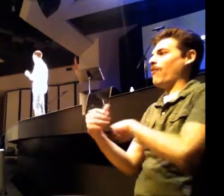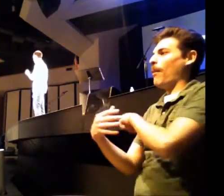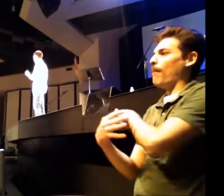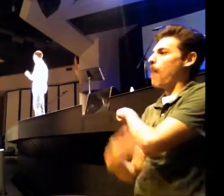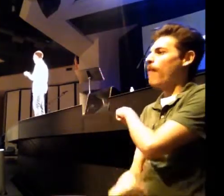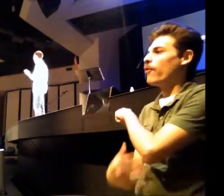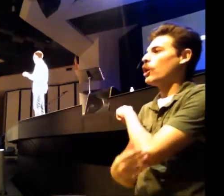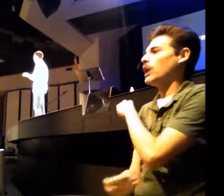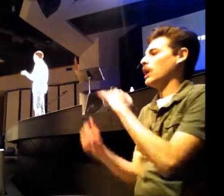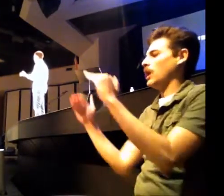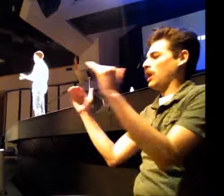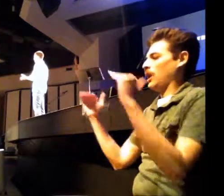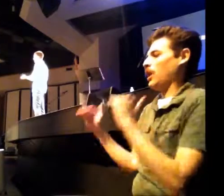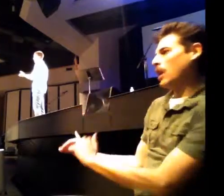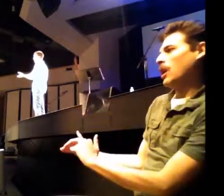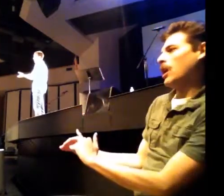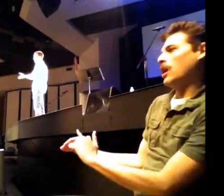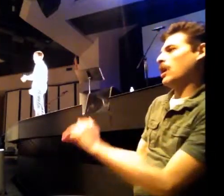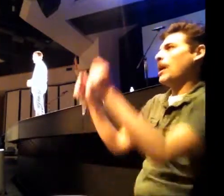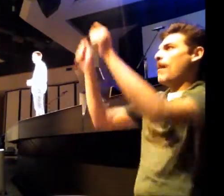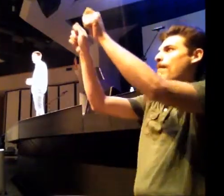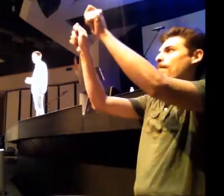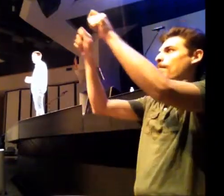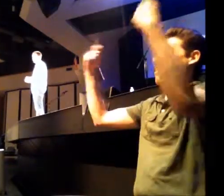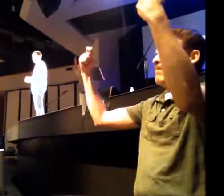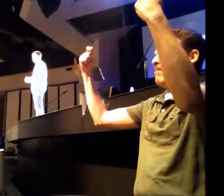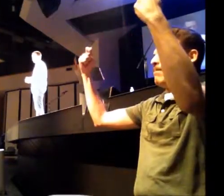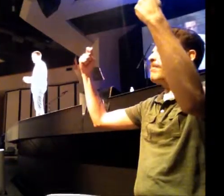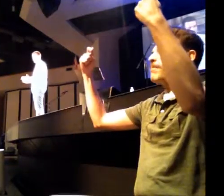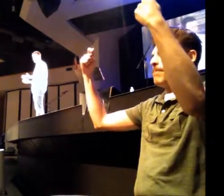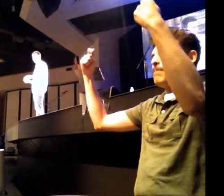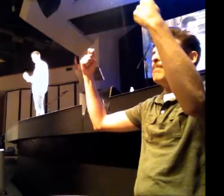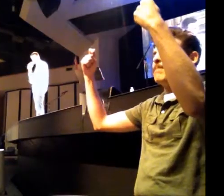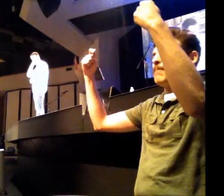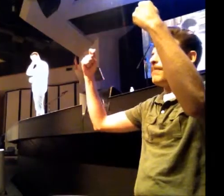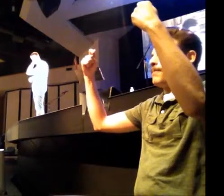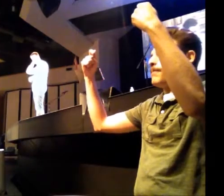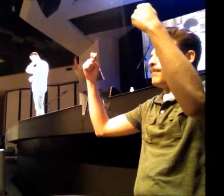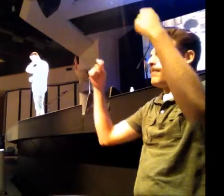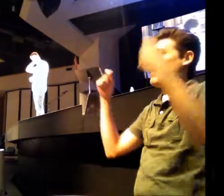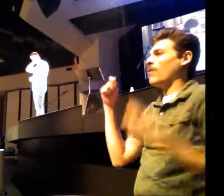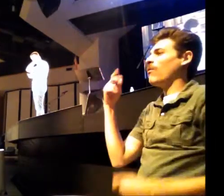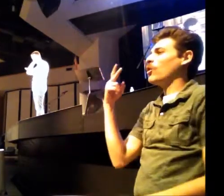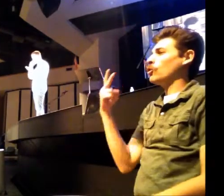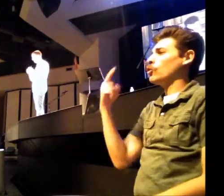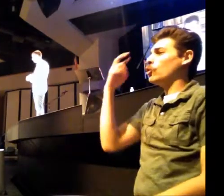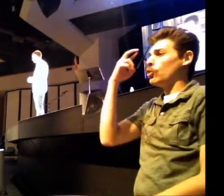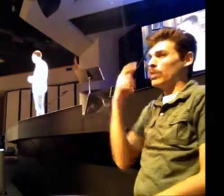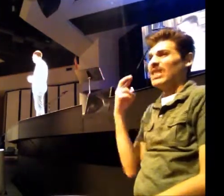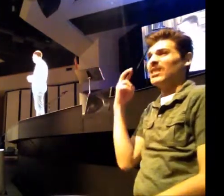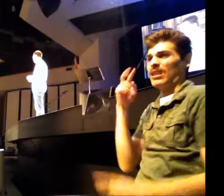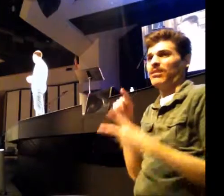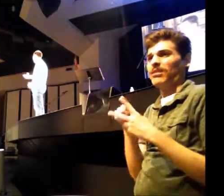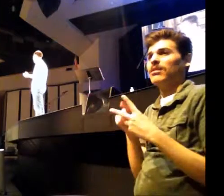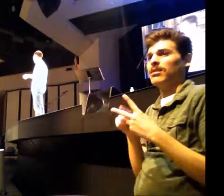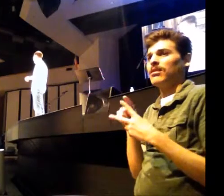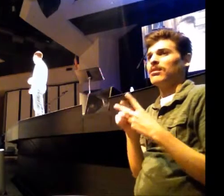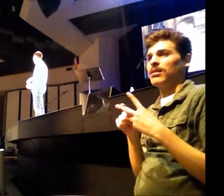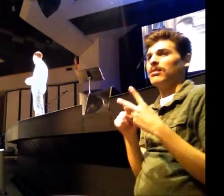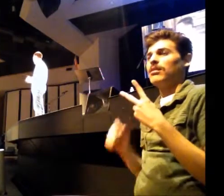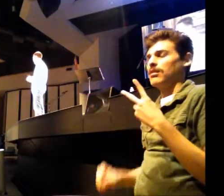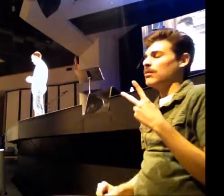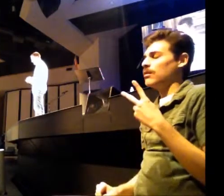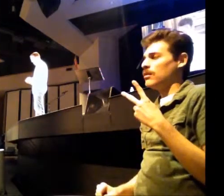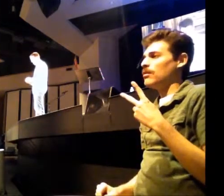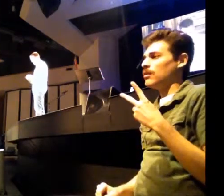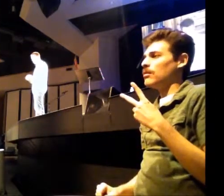poverty. It is the bread of the afflicted, the poor. And it is for two reasons, a couple of them. One is this,